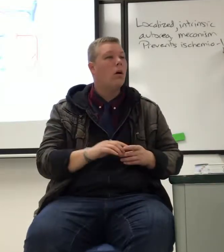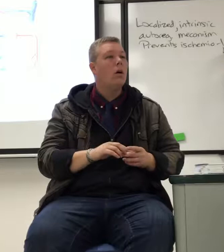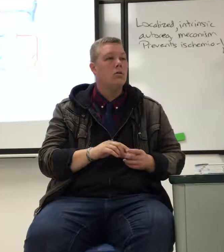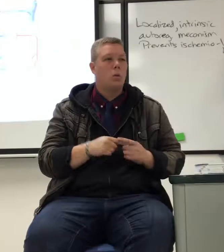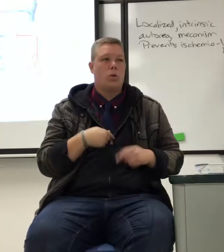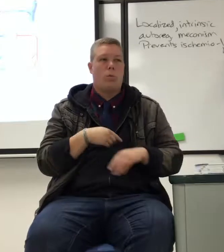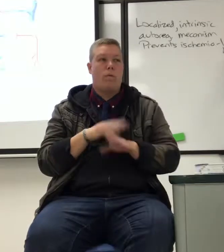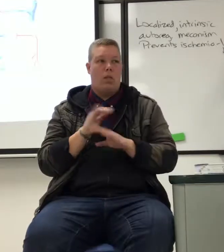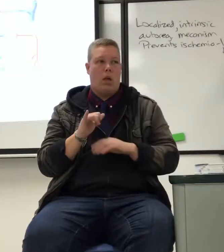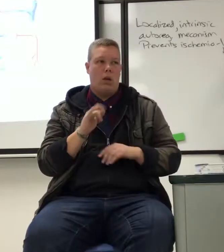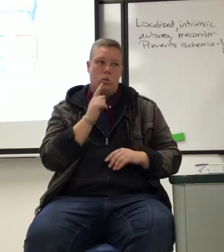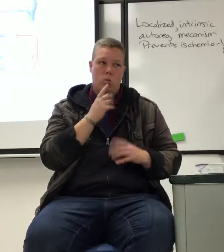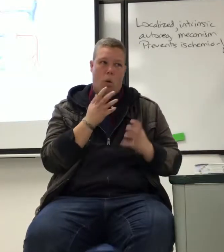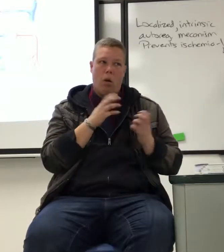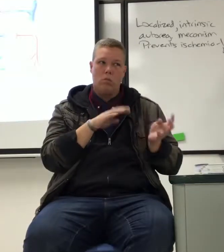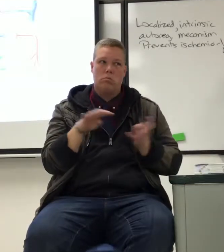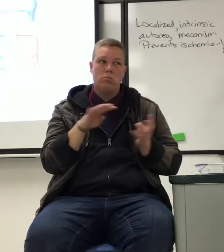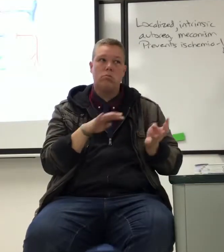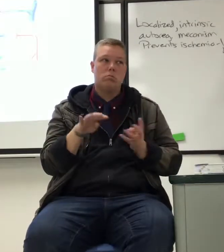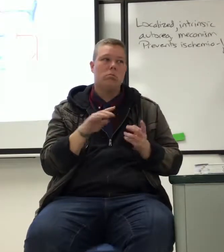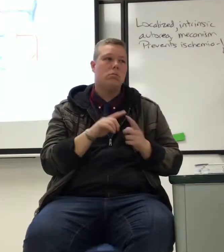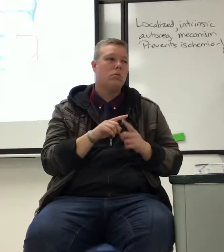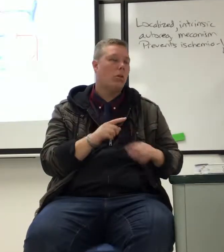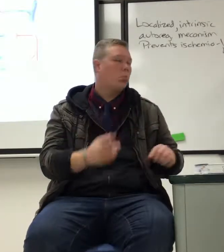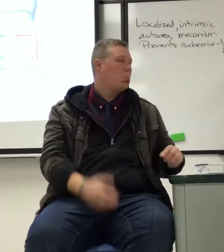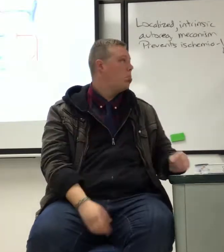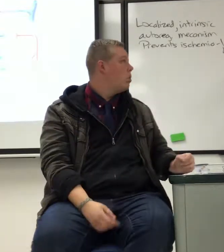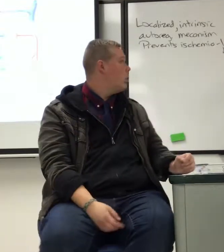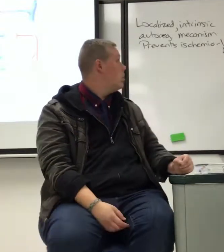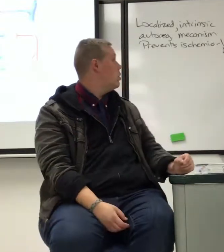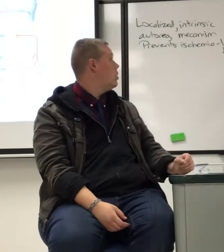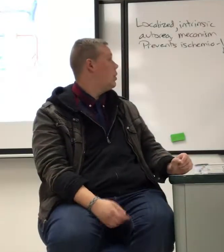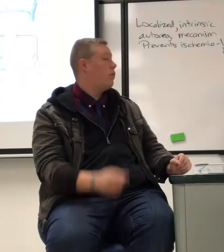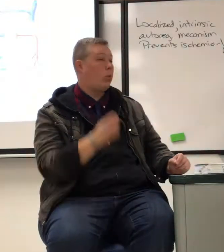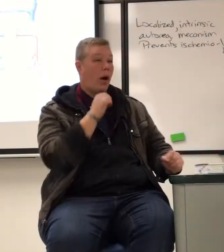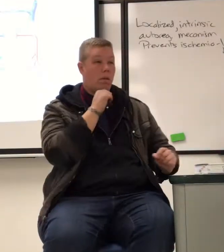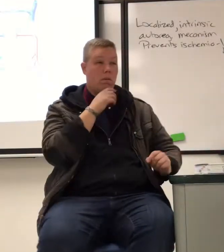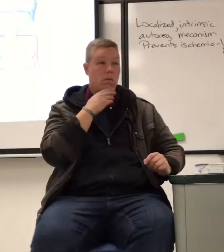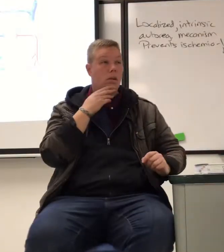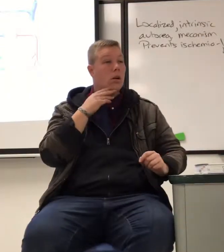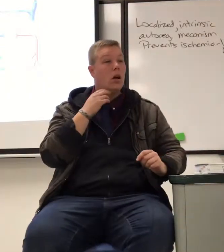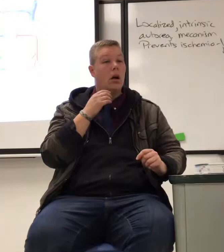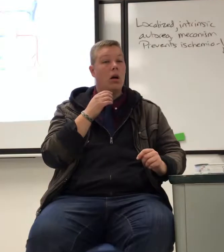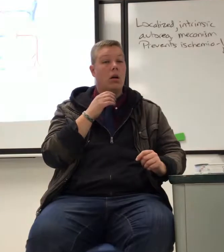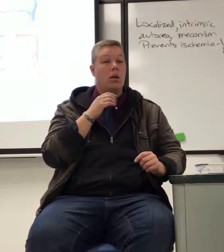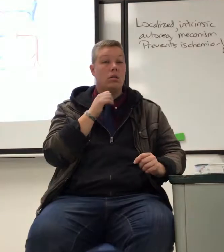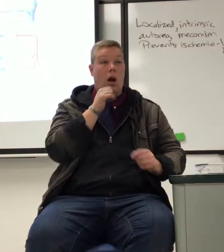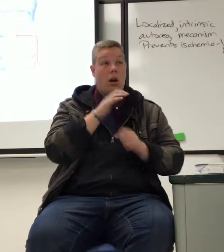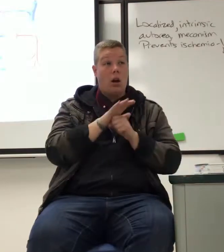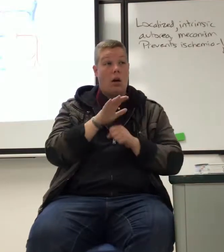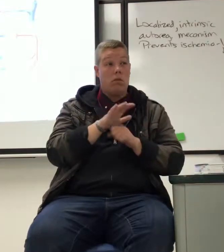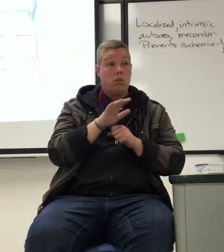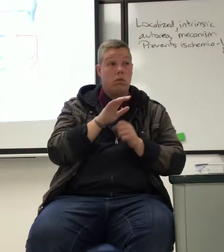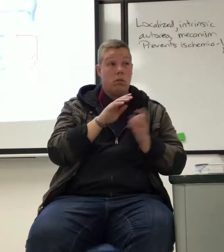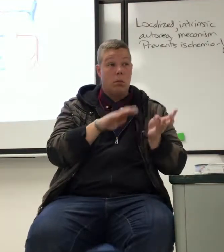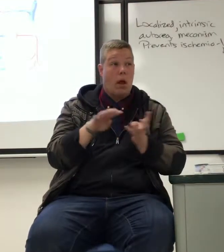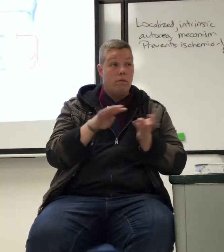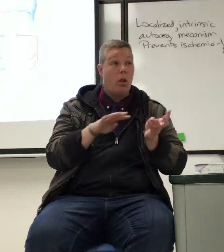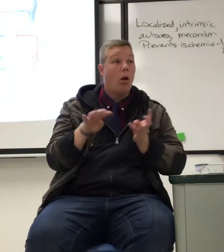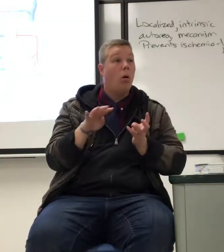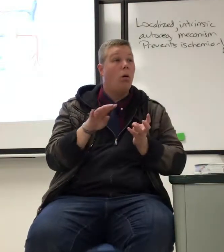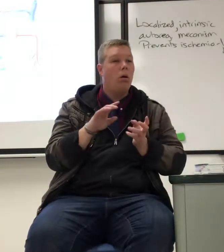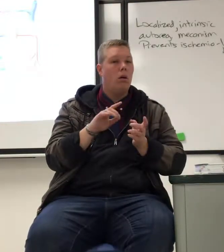Lack of blood flow. Because if you have a lack of blood flow, that will cause hypoxia, which is a lack